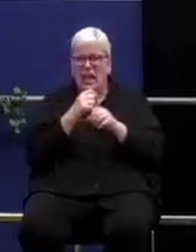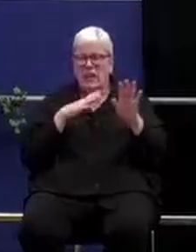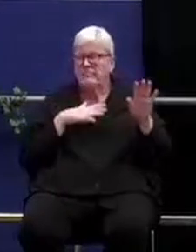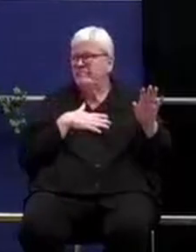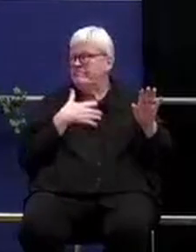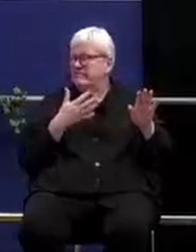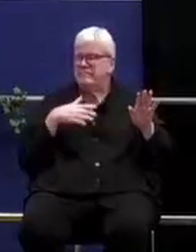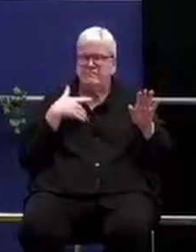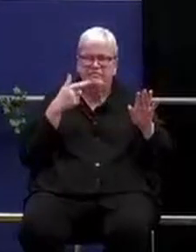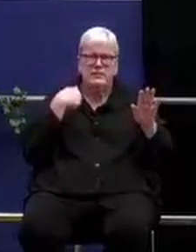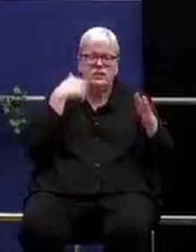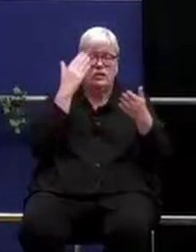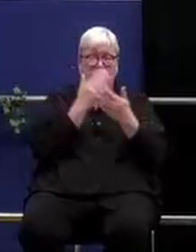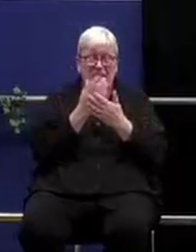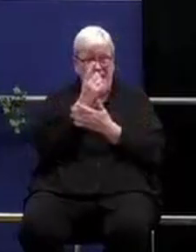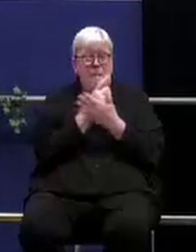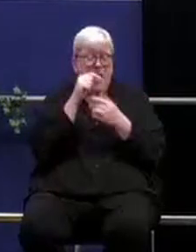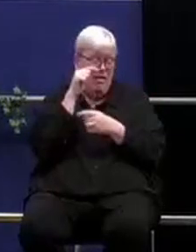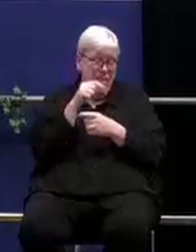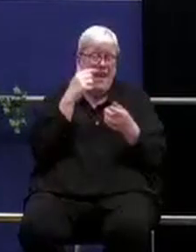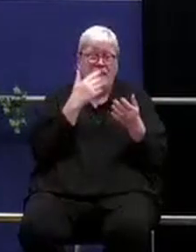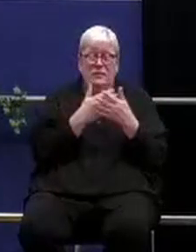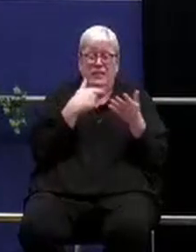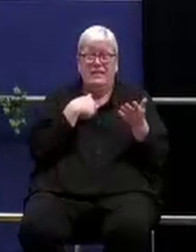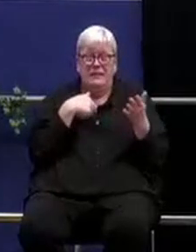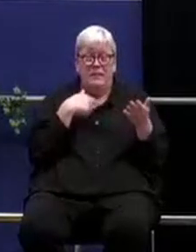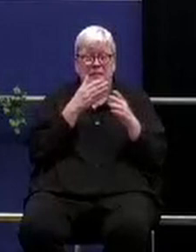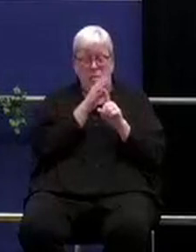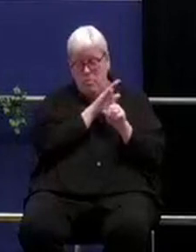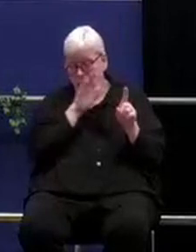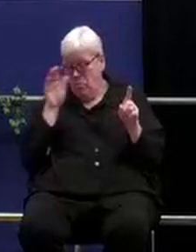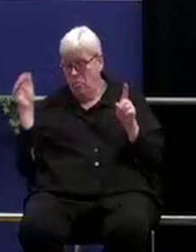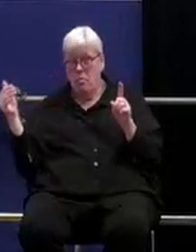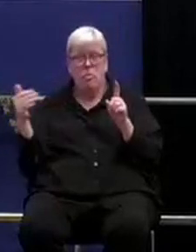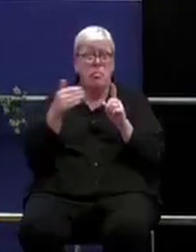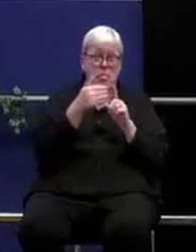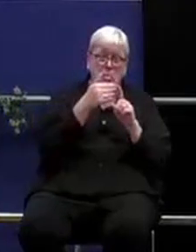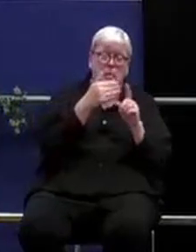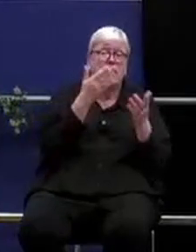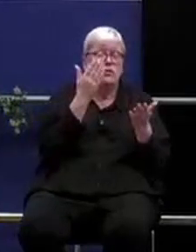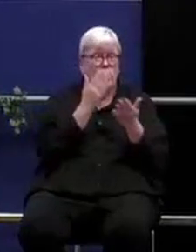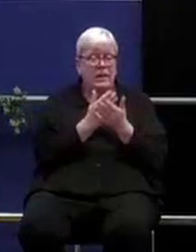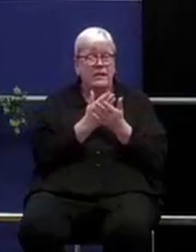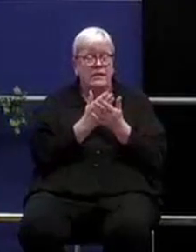And actually, that's really what Wolfe's almost whole journey, especially with ND, is. Mm.